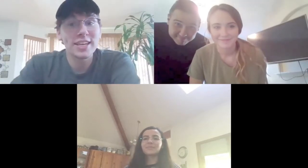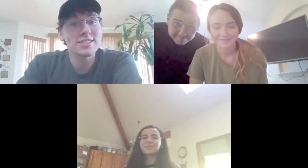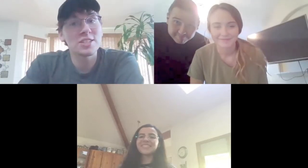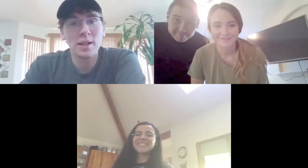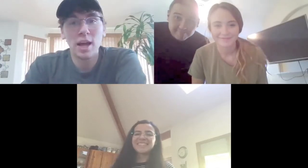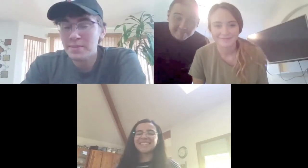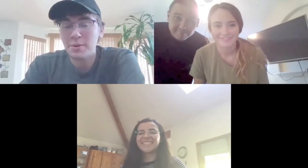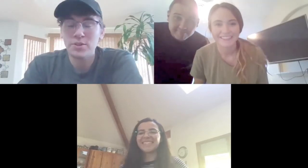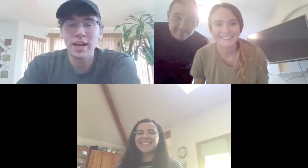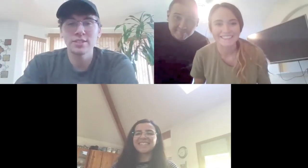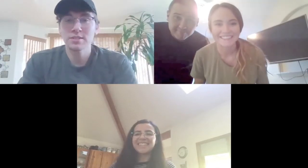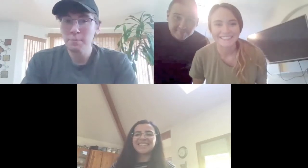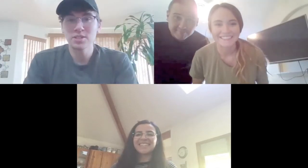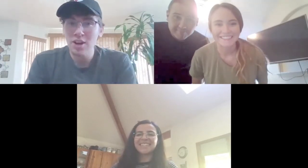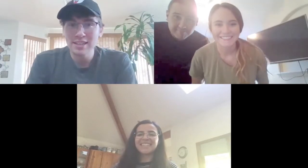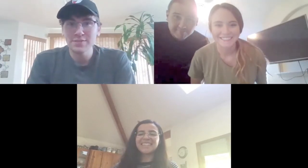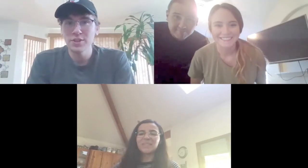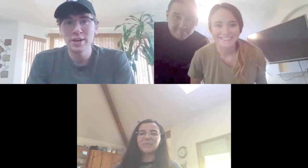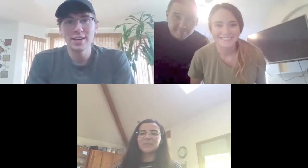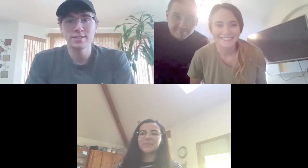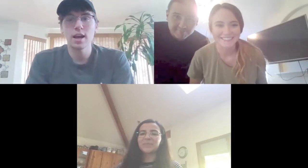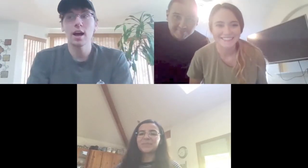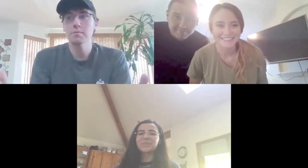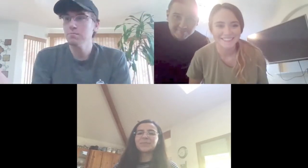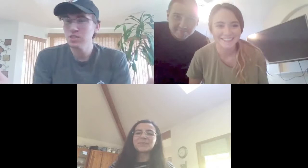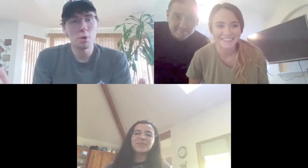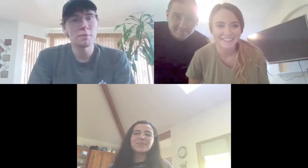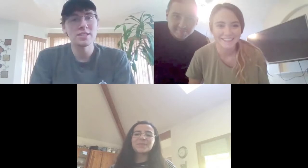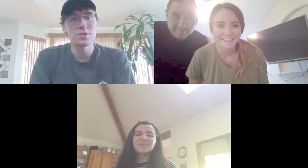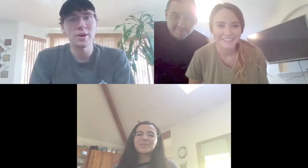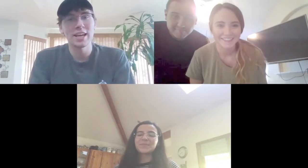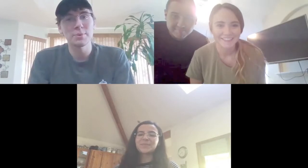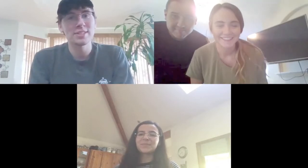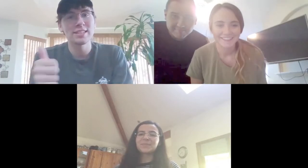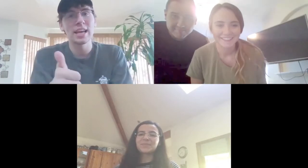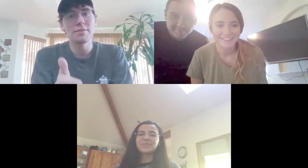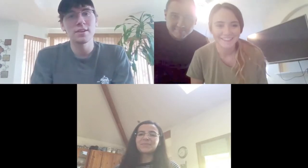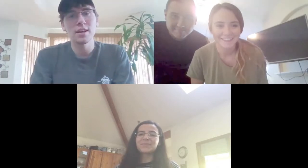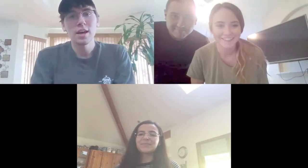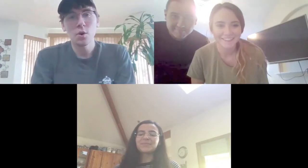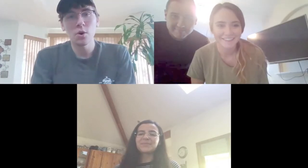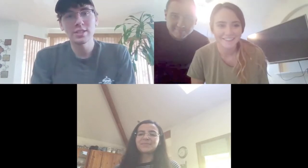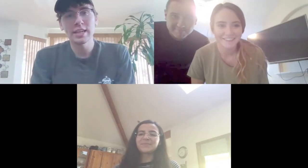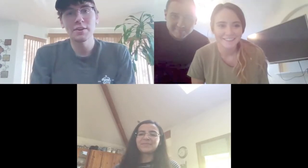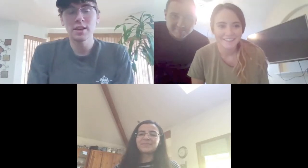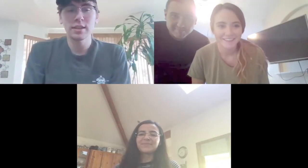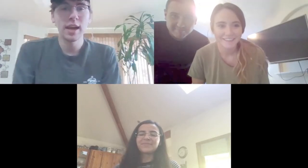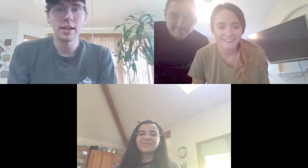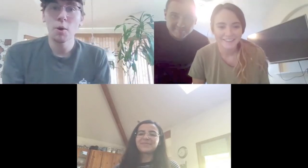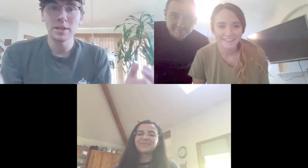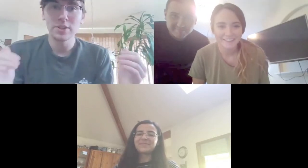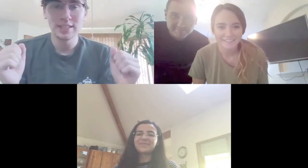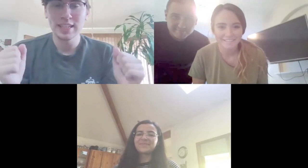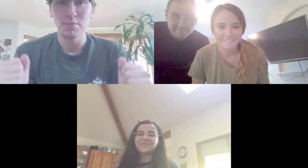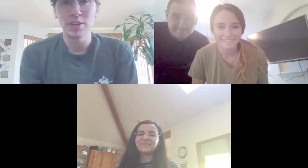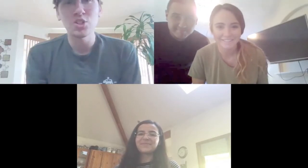Hey, Bridge Kids, just wanted to update with you guys. Just a couple song and dance for you guys. Just hoping everybody's doing okay as well, staying safe and quarantine and everything like that. And I